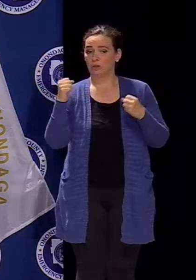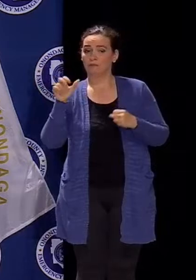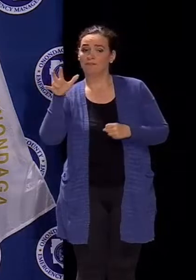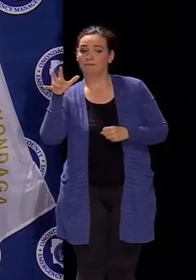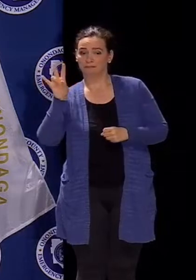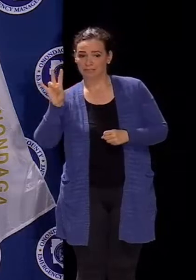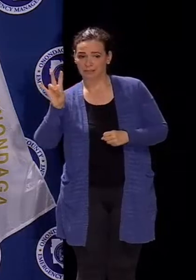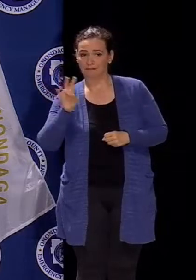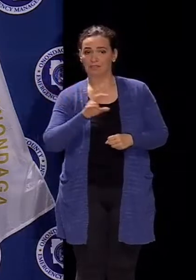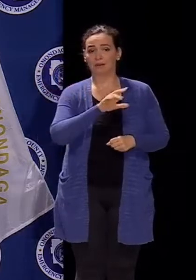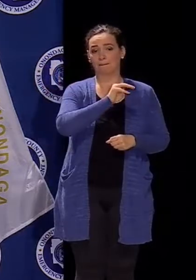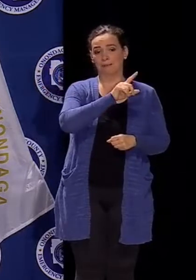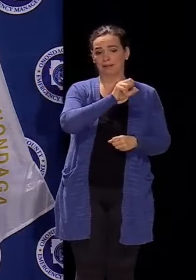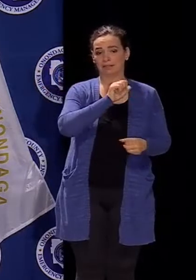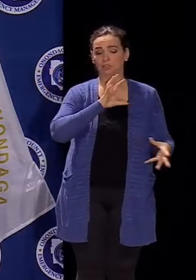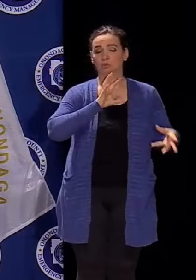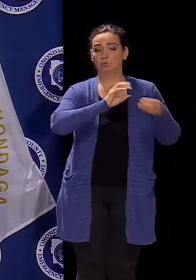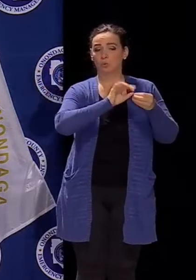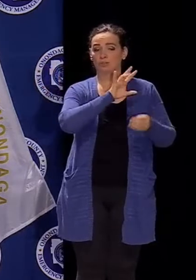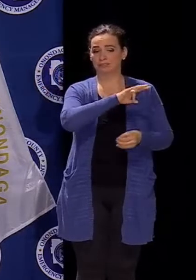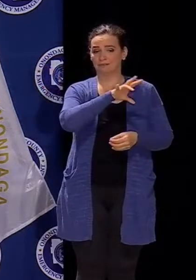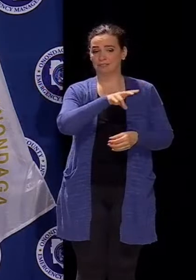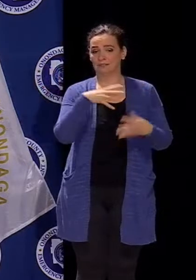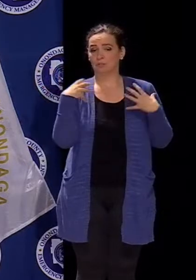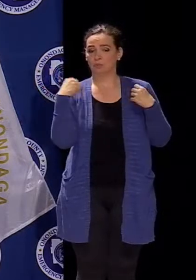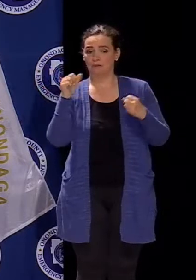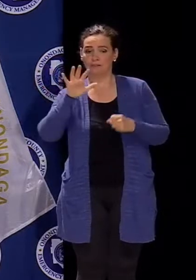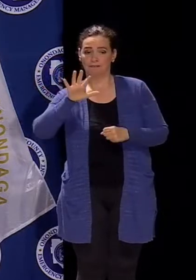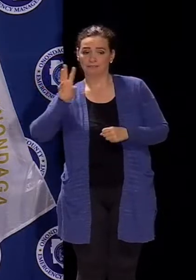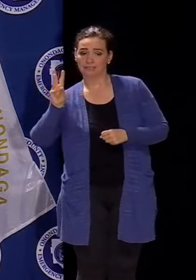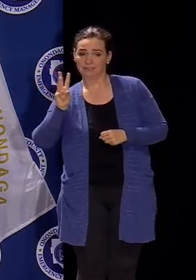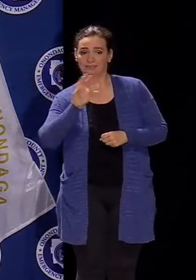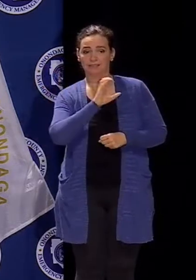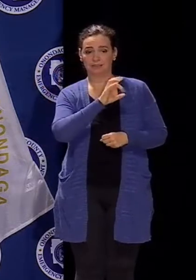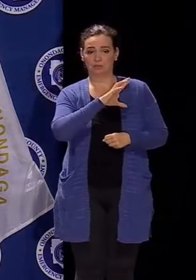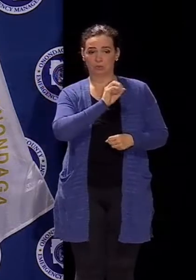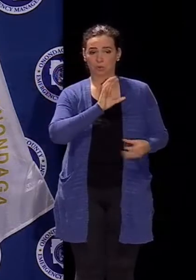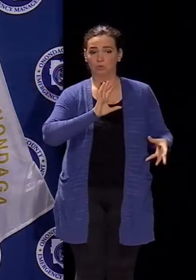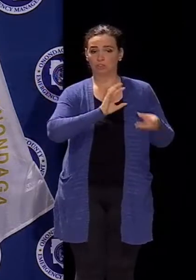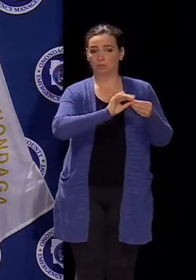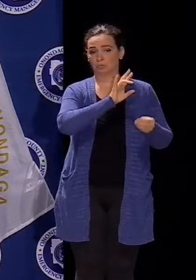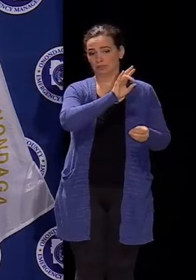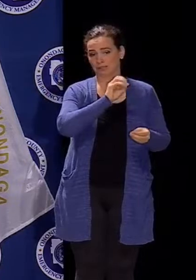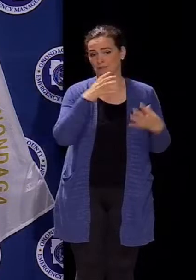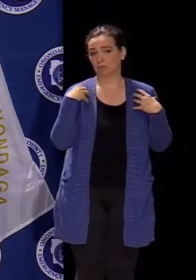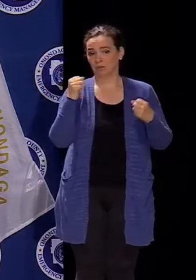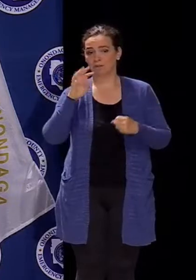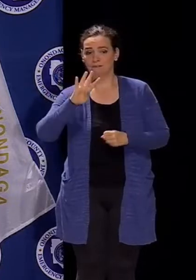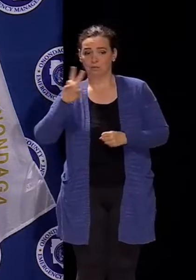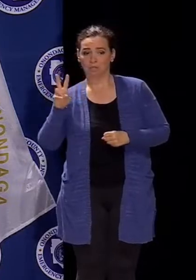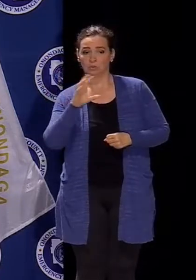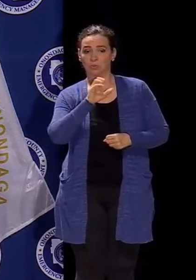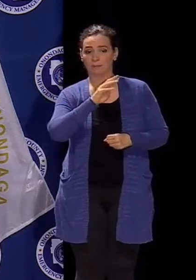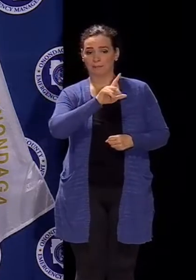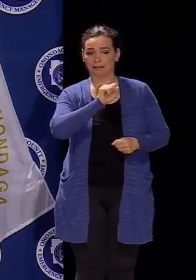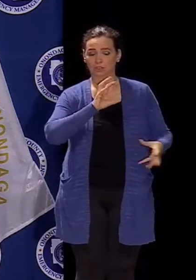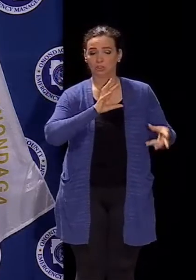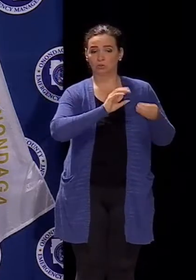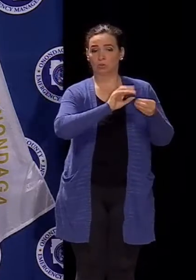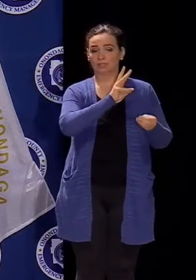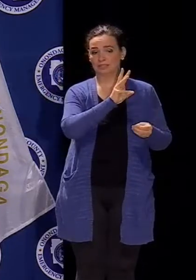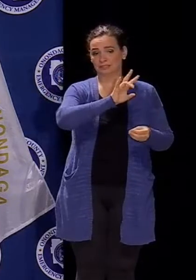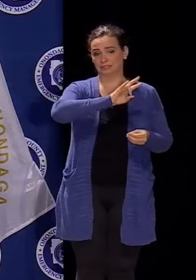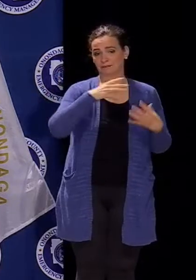Manlius, 77, 56 recoveries. Cicero, 70, 42 recoveries. Camilla,